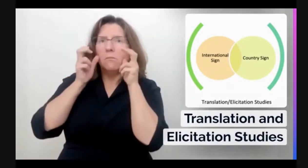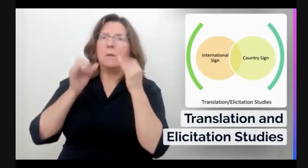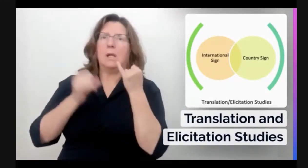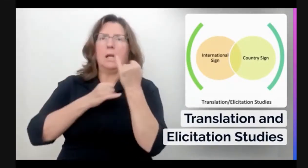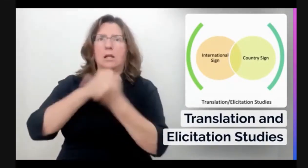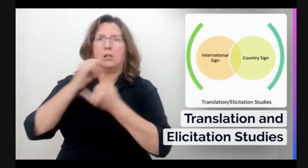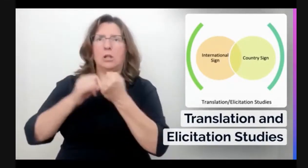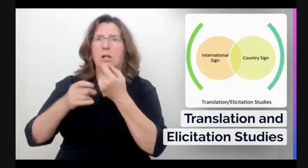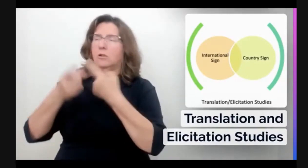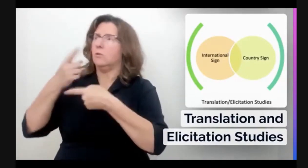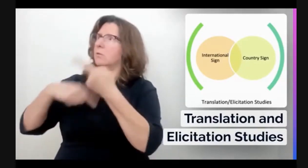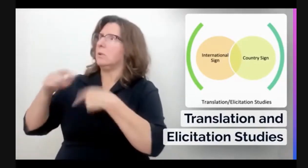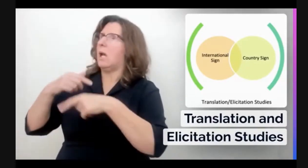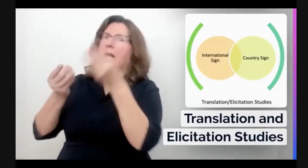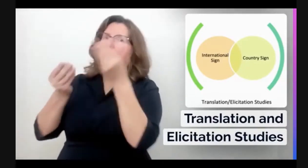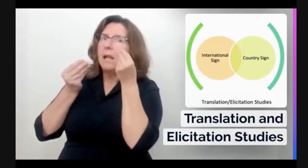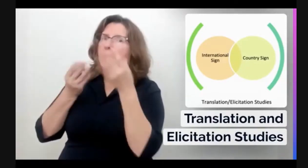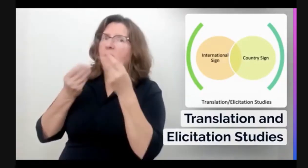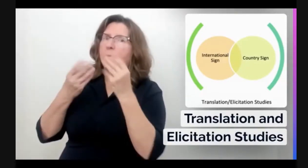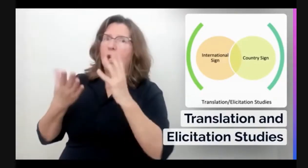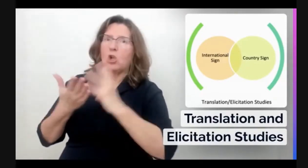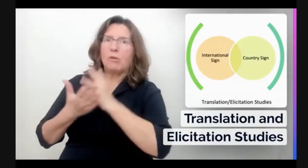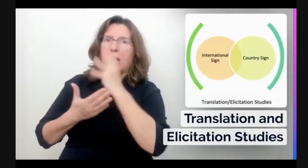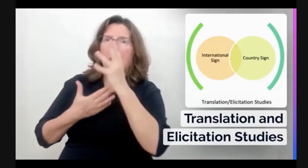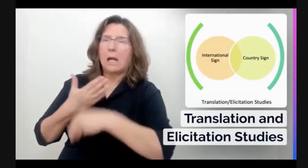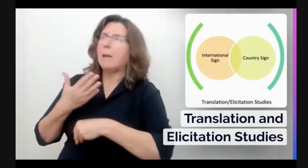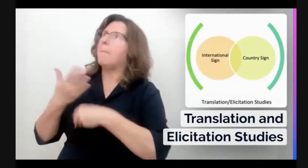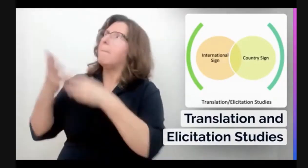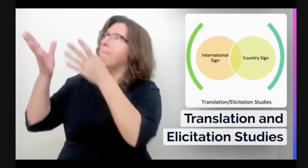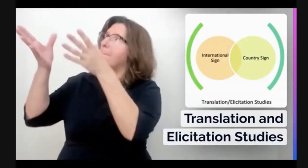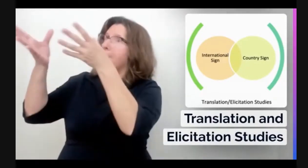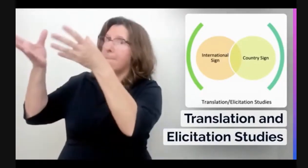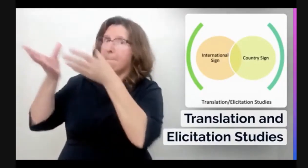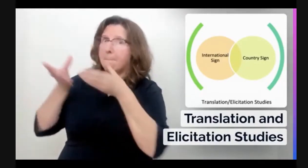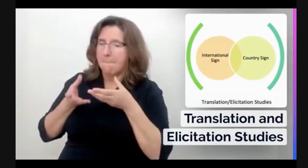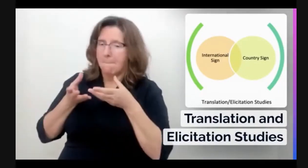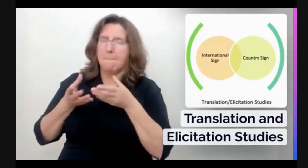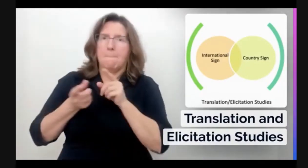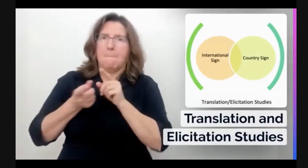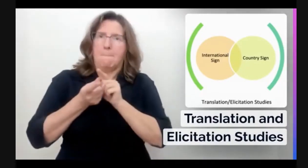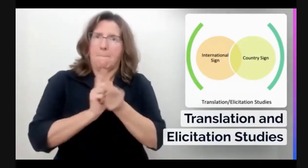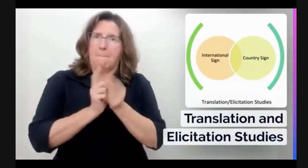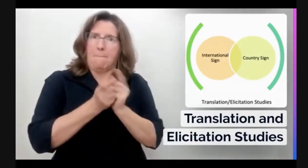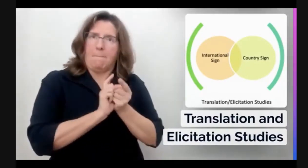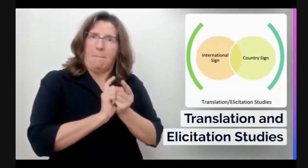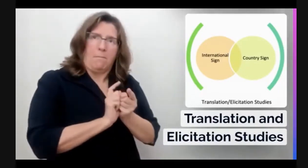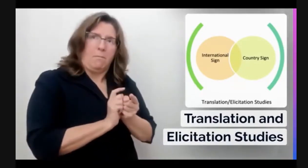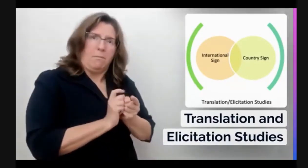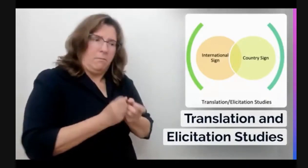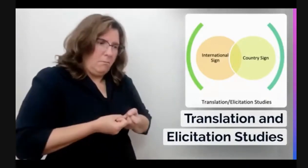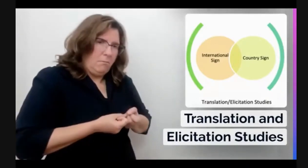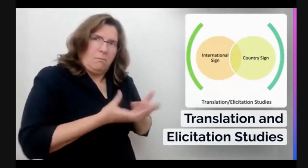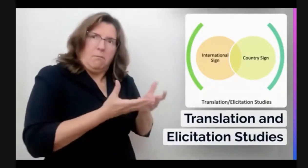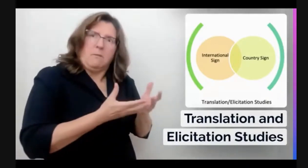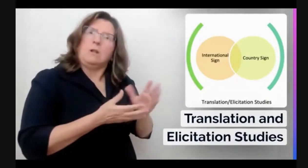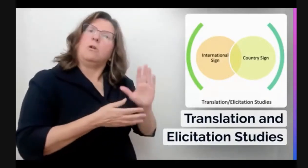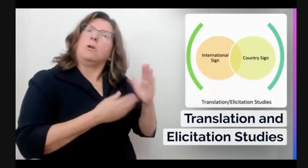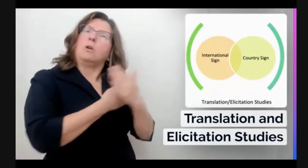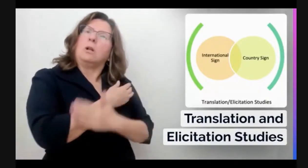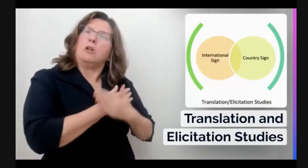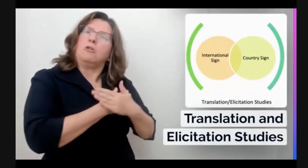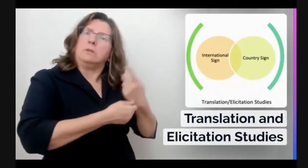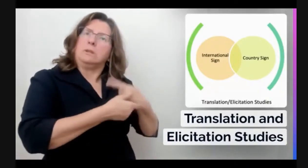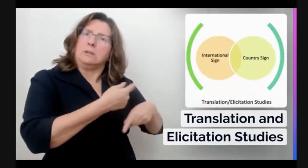and supporters in other countries to translate it into the richness of their own sign